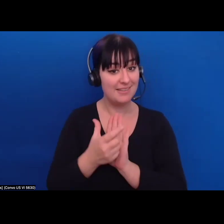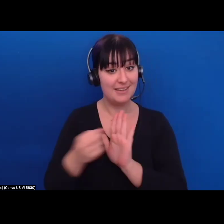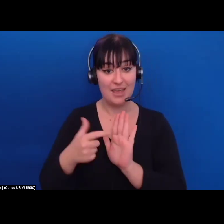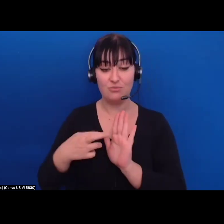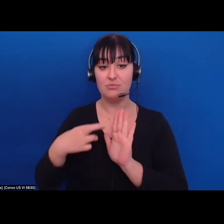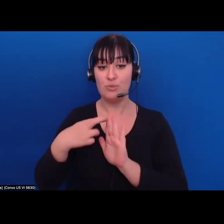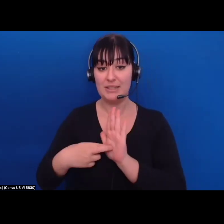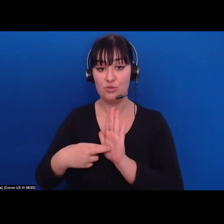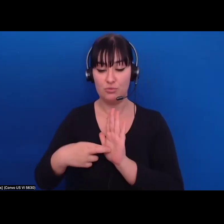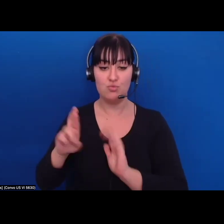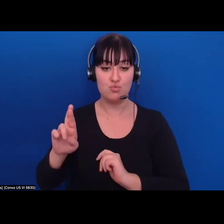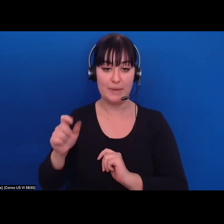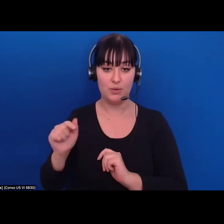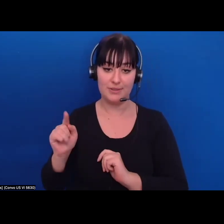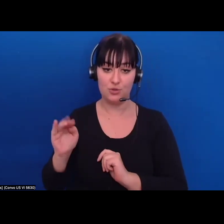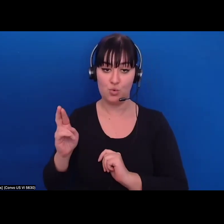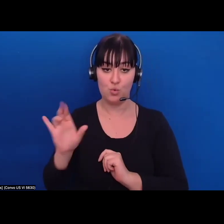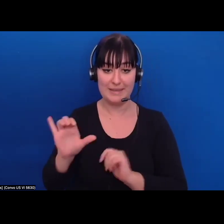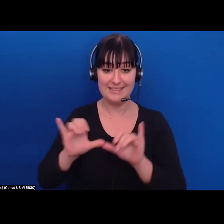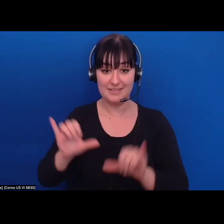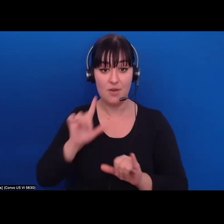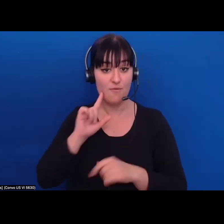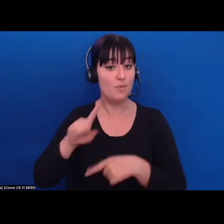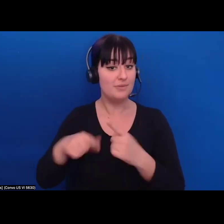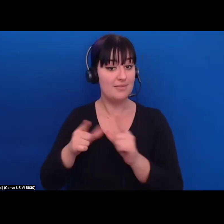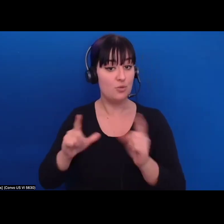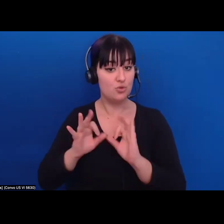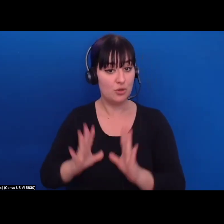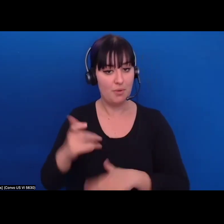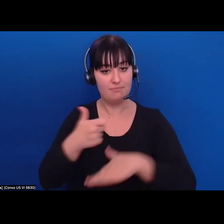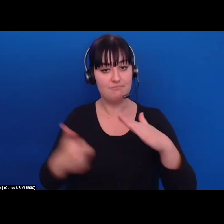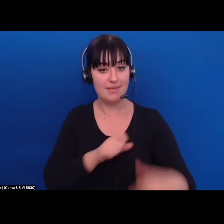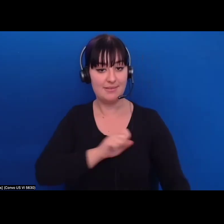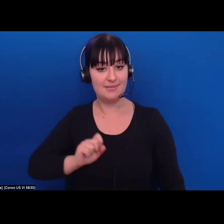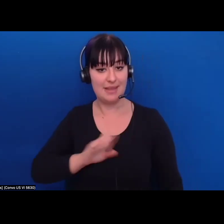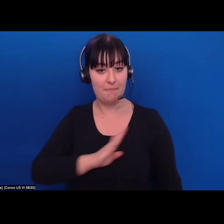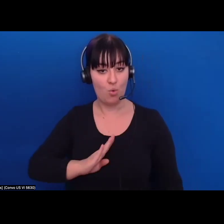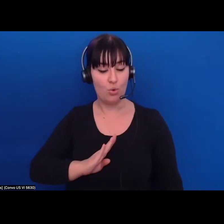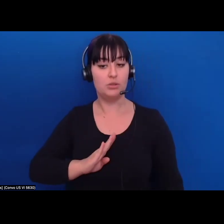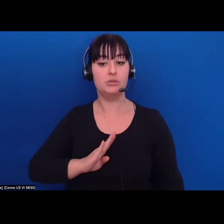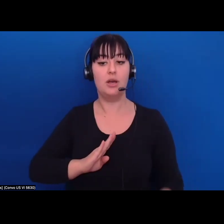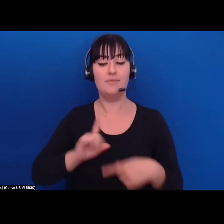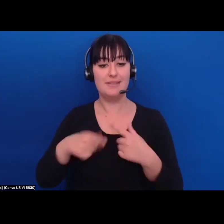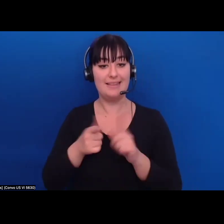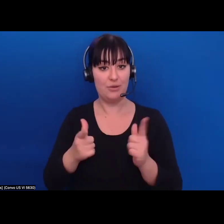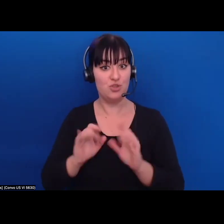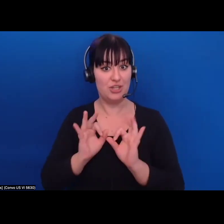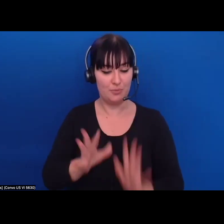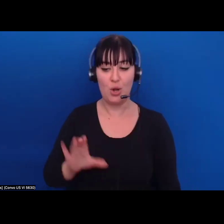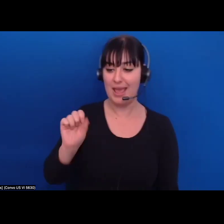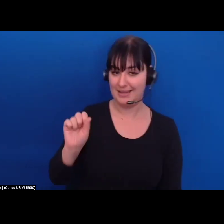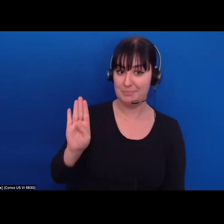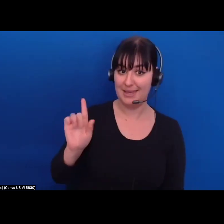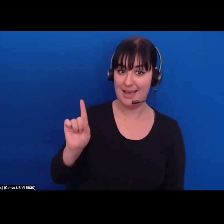system for sign language interpreters under the State Board of Sign Language Interpreters, or SBSLI, in the